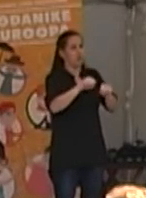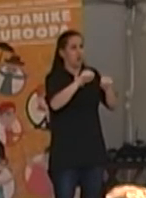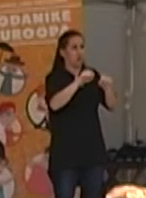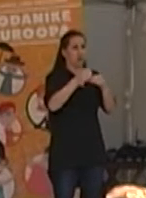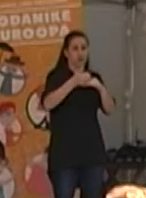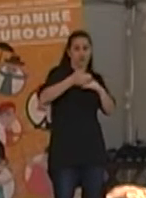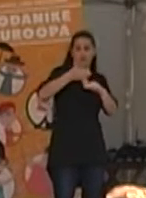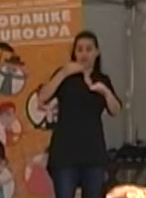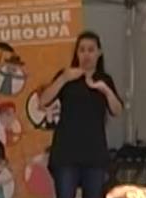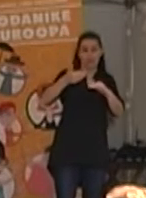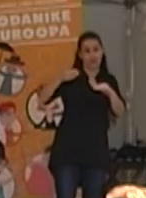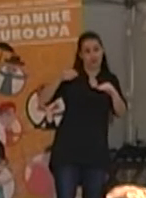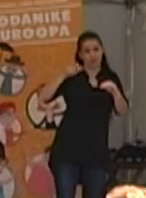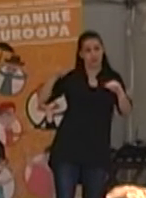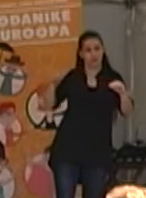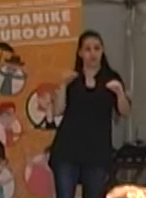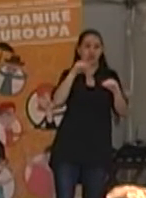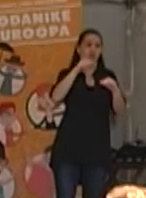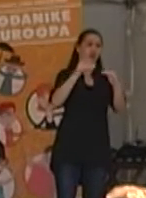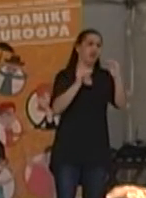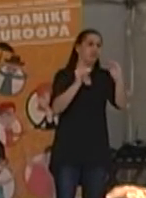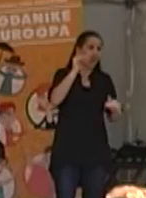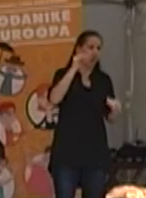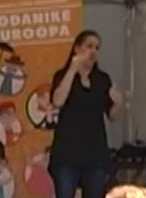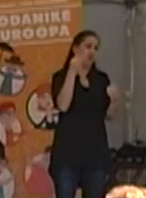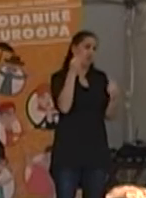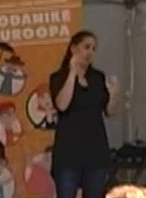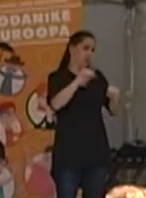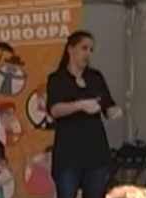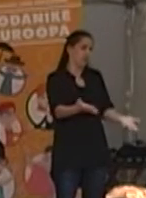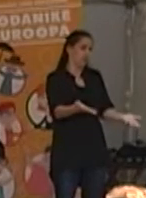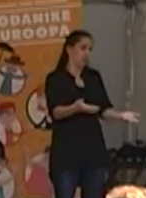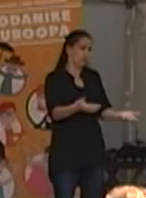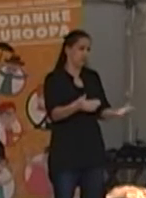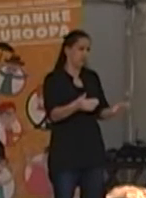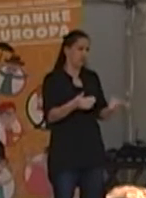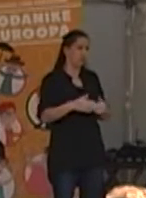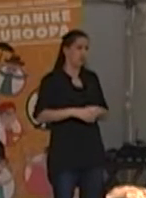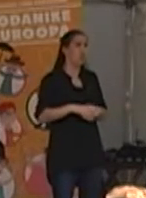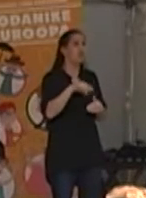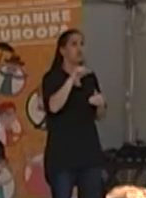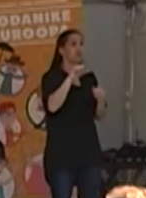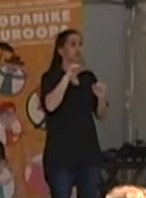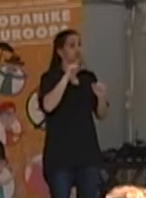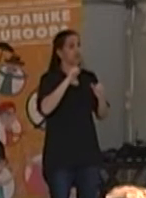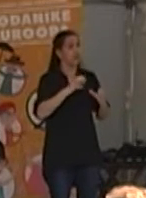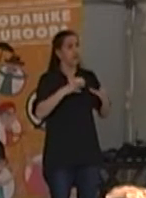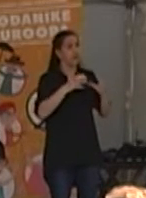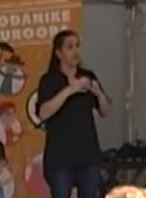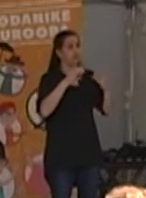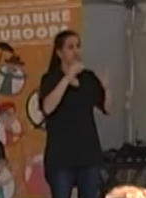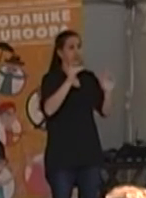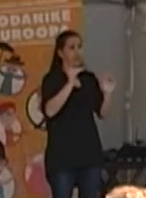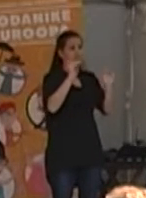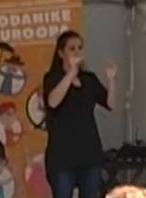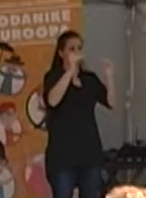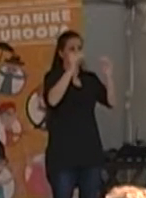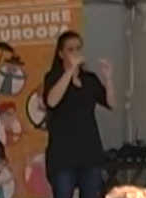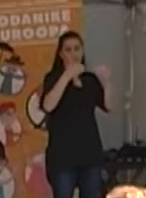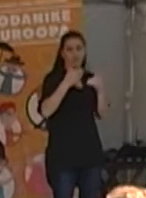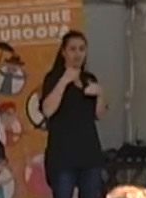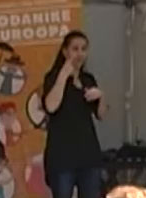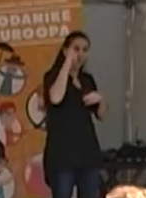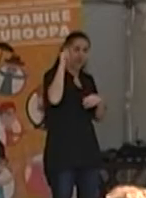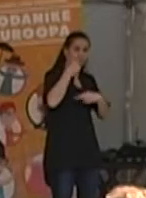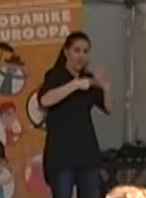had? So for every generation for hundreds of years, the children have better prospects than their parents had. No, that has changed. So why